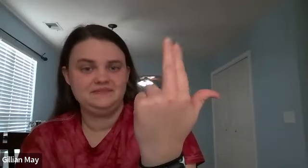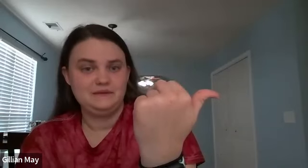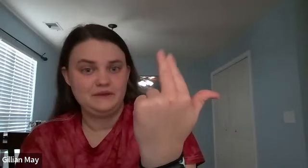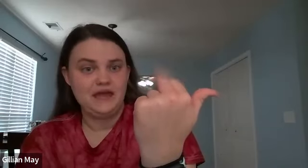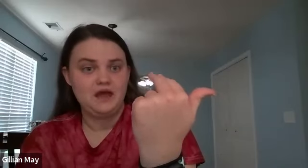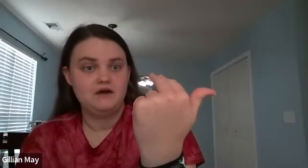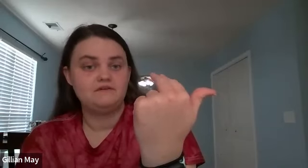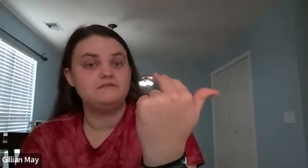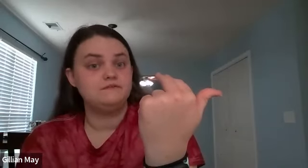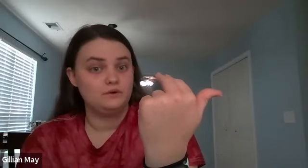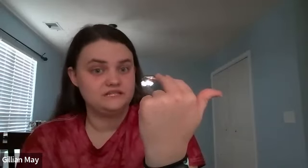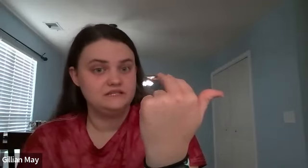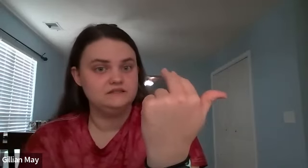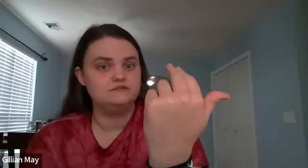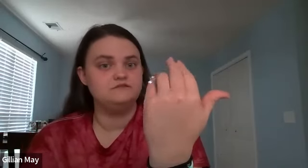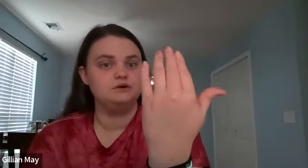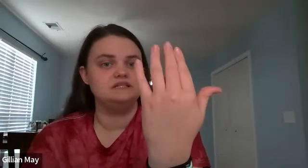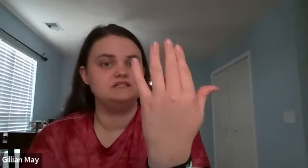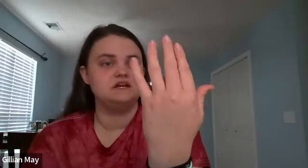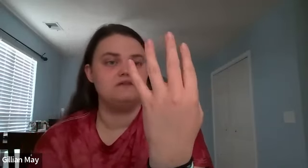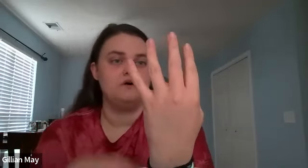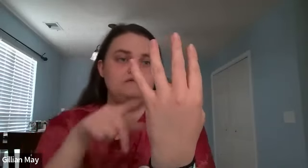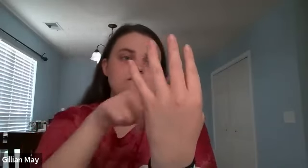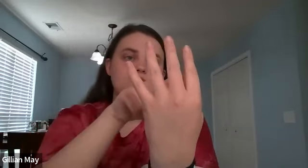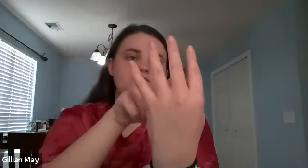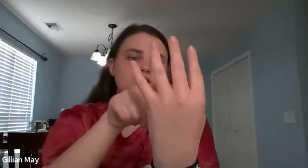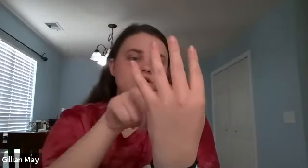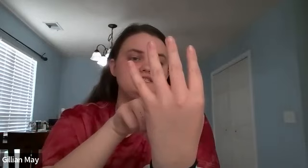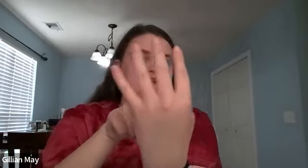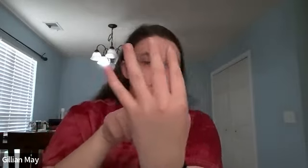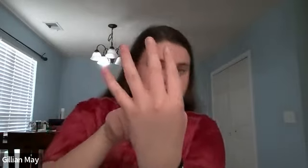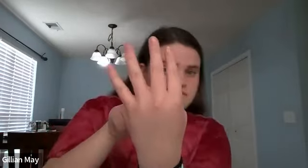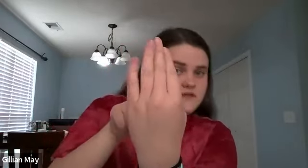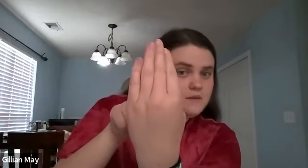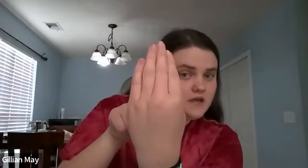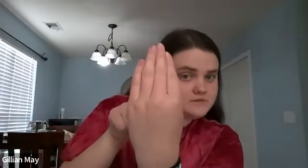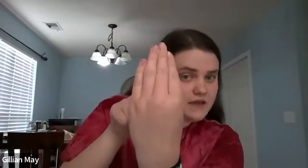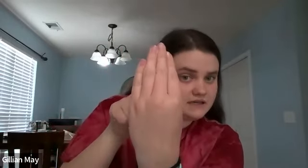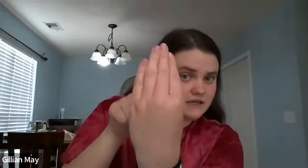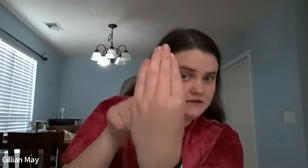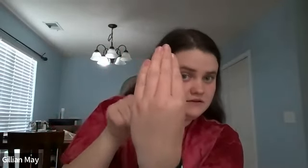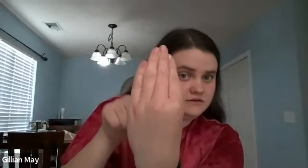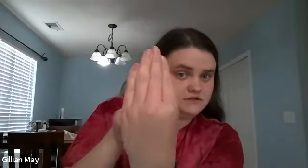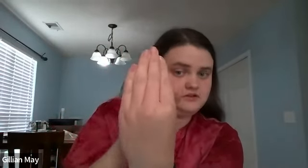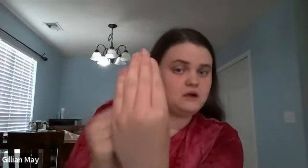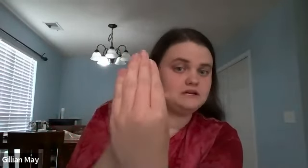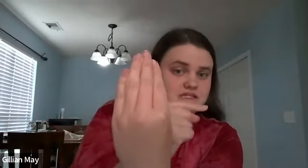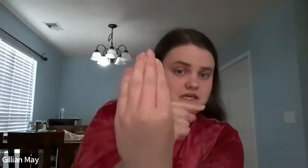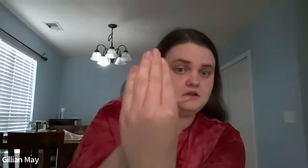Then we have 14. So 14 is going to have all 4 fingers. Your thumb comes back in. You do not want it sticking out. You